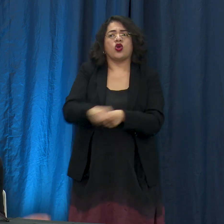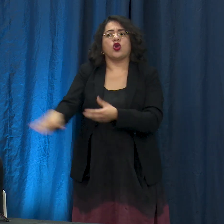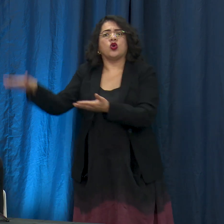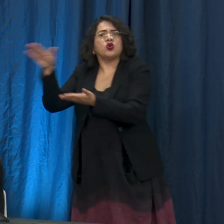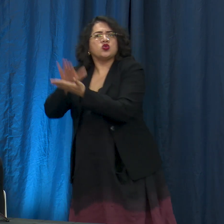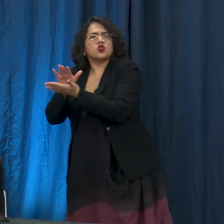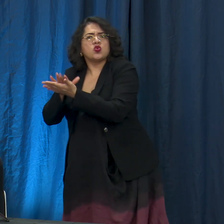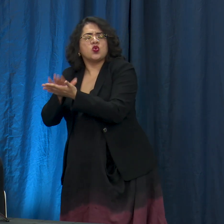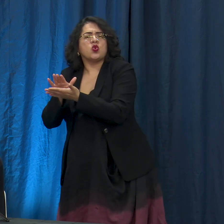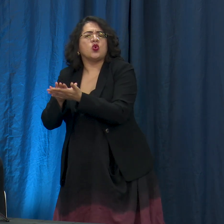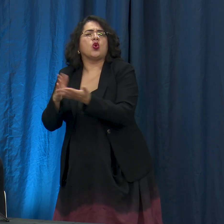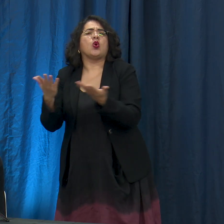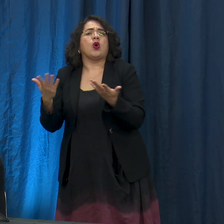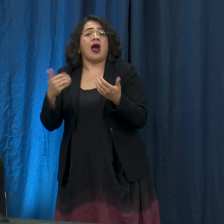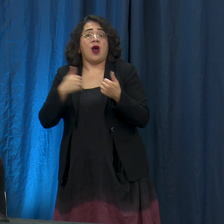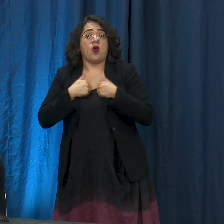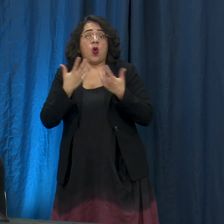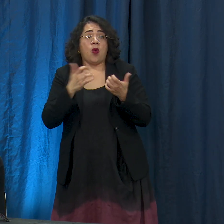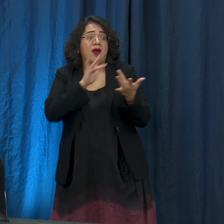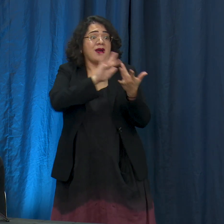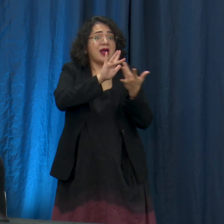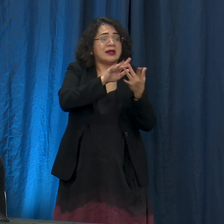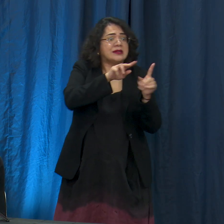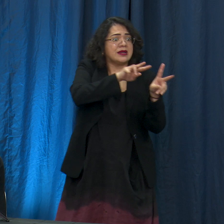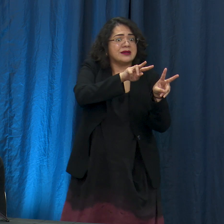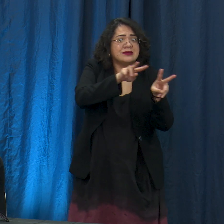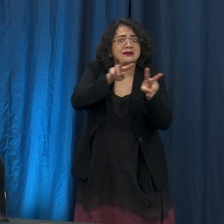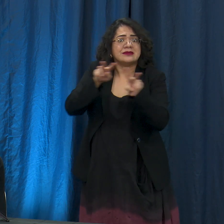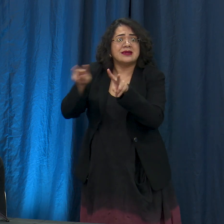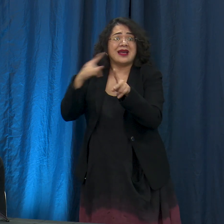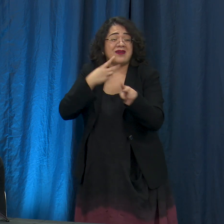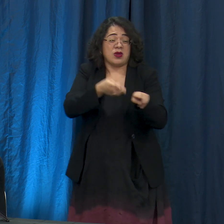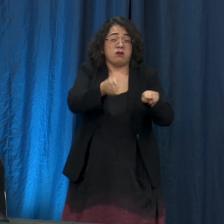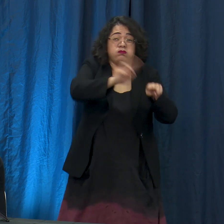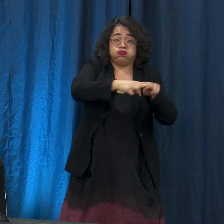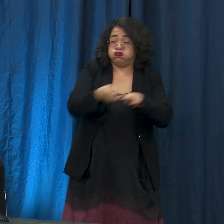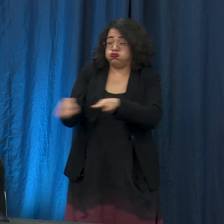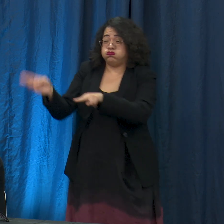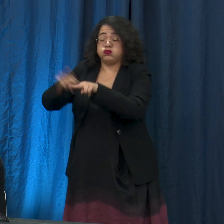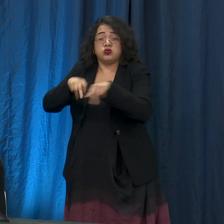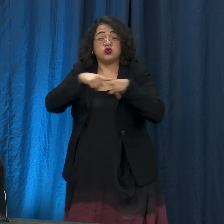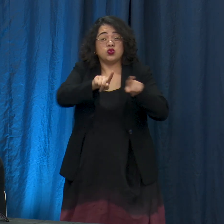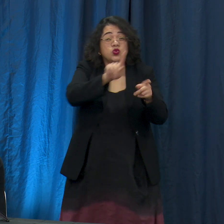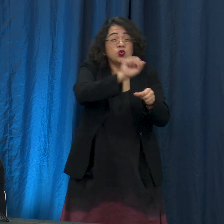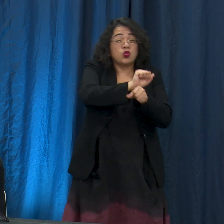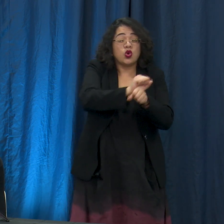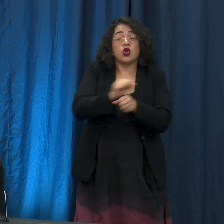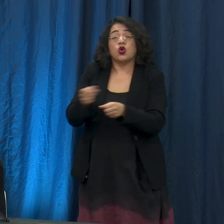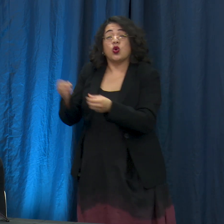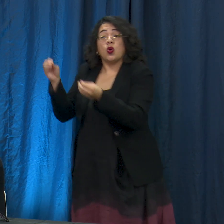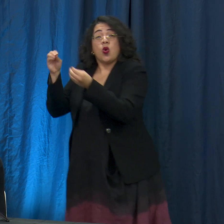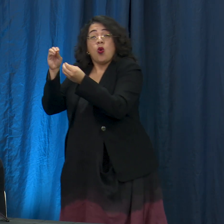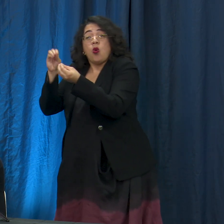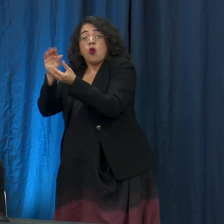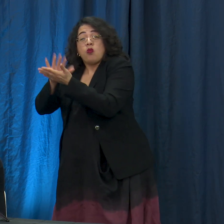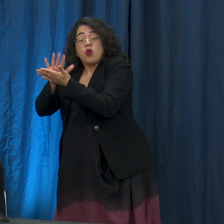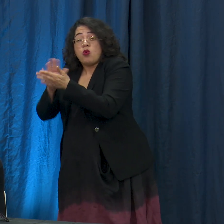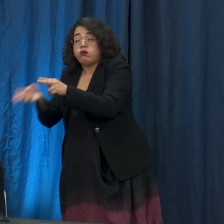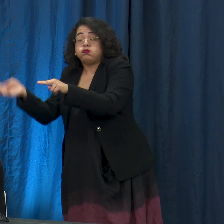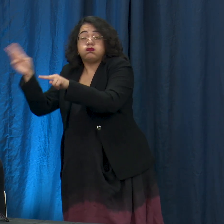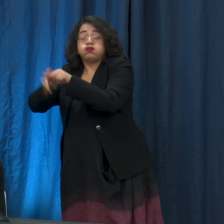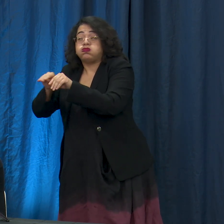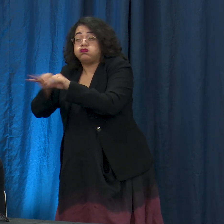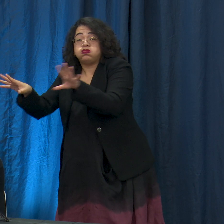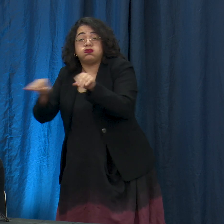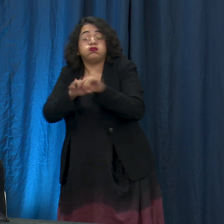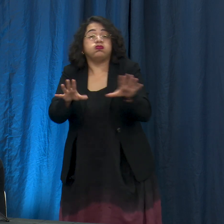spread of COVID. We are working to build our surge capacity within the health department by getting more contact tracers trained and ready to hit the